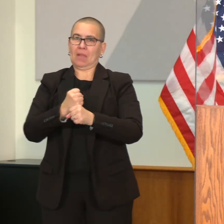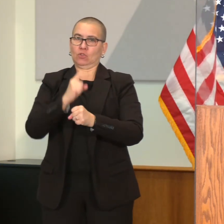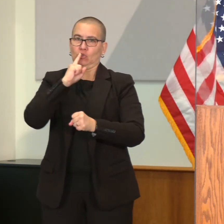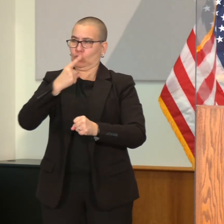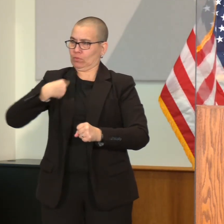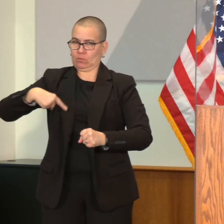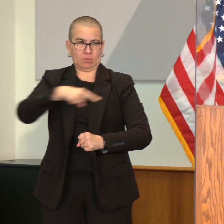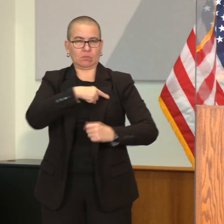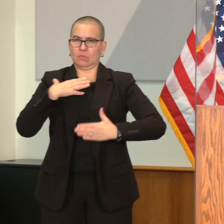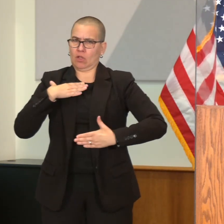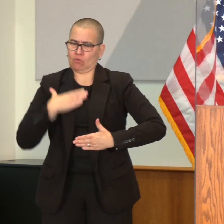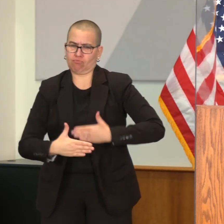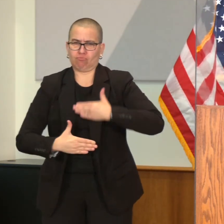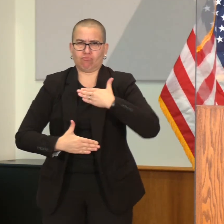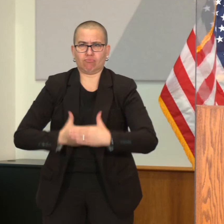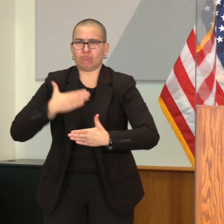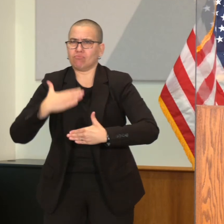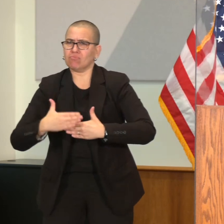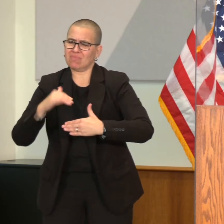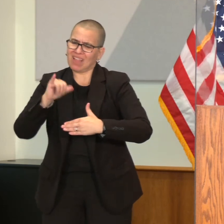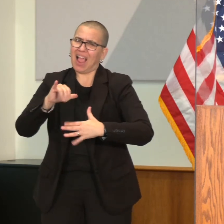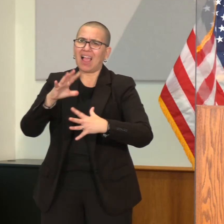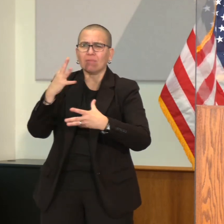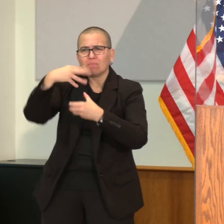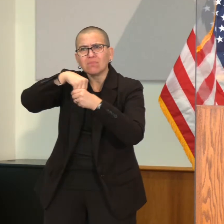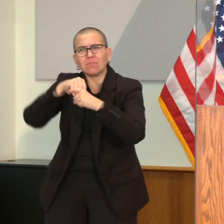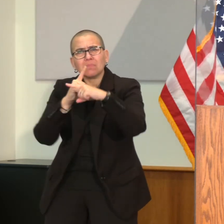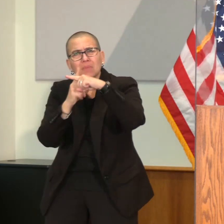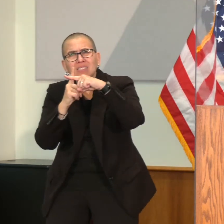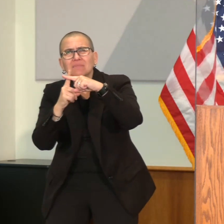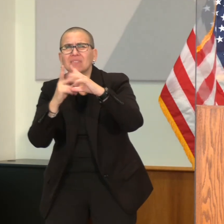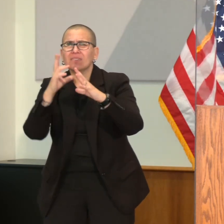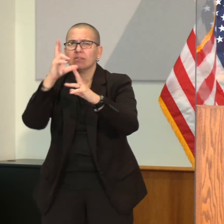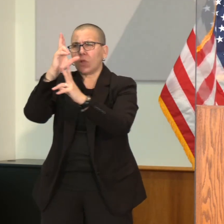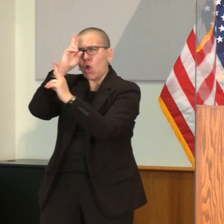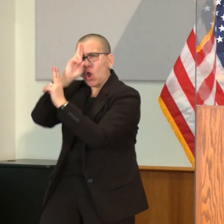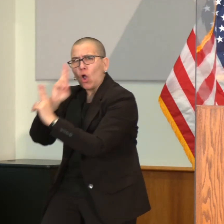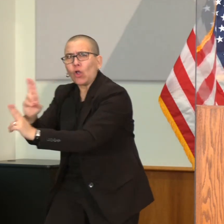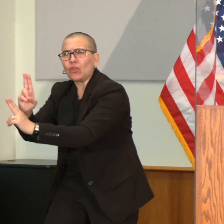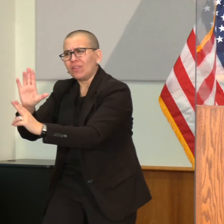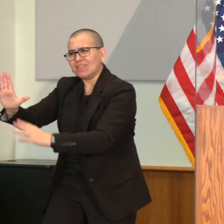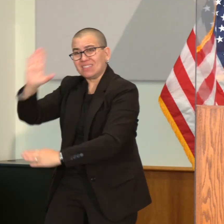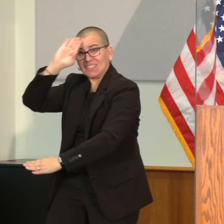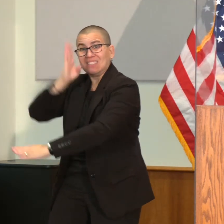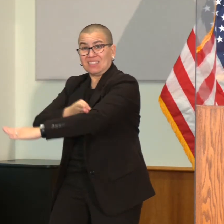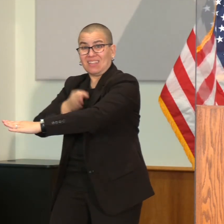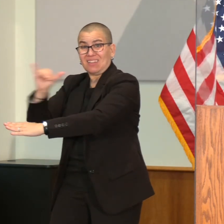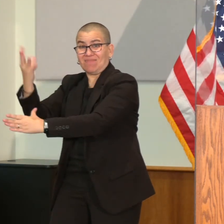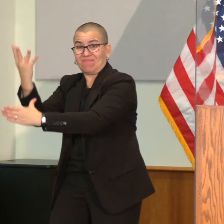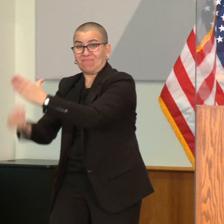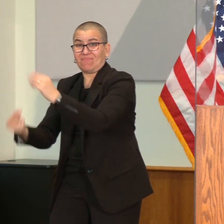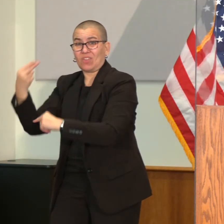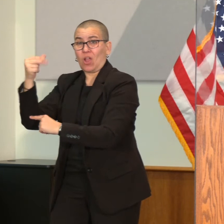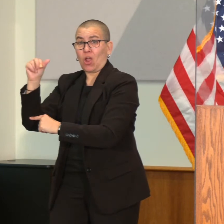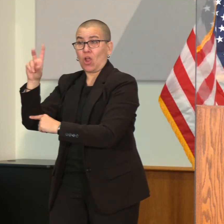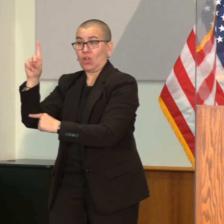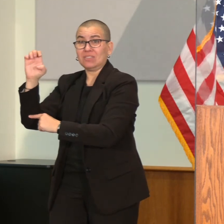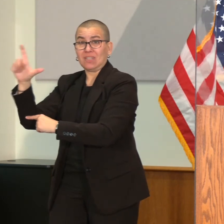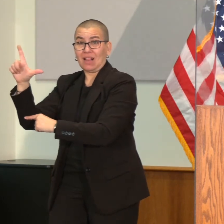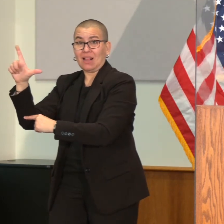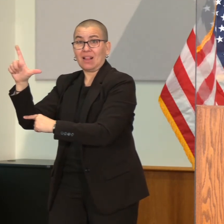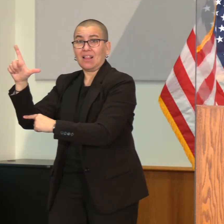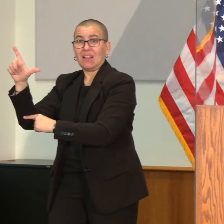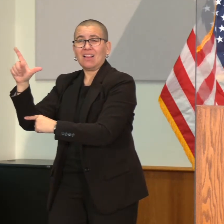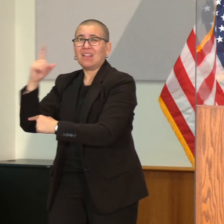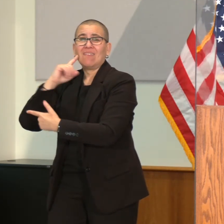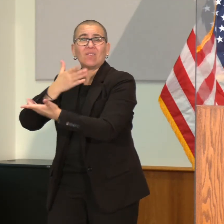in a positive way in the memory of her son and for all of those we are carrying with us in this